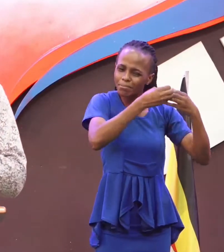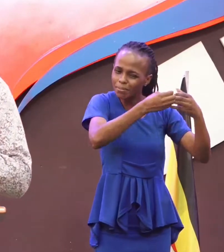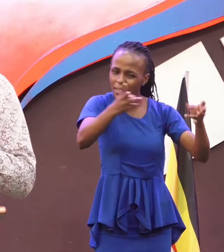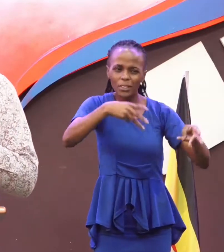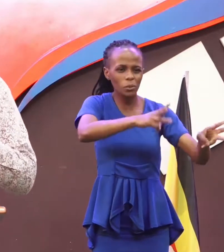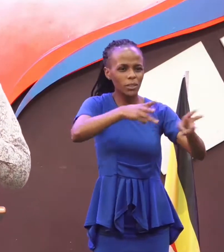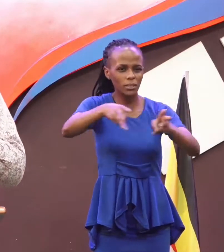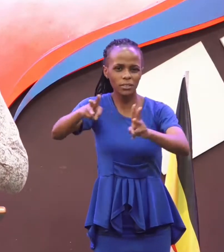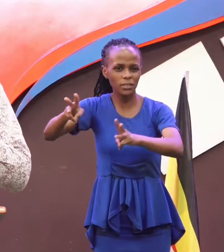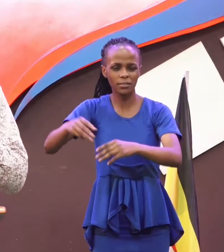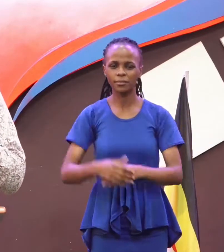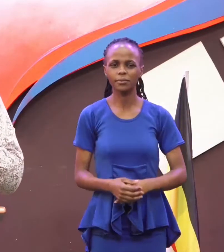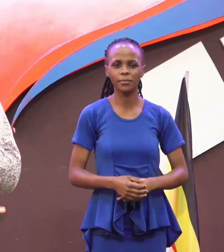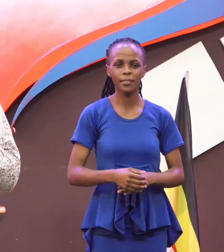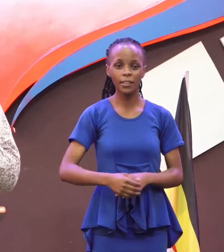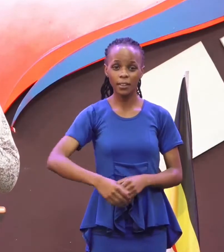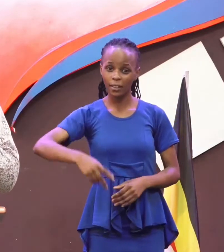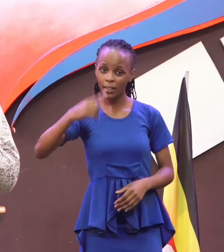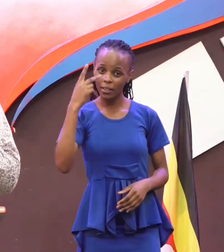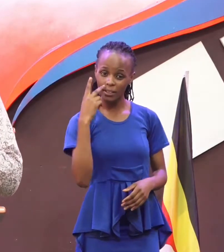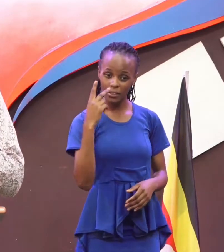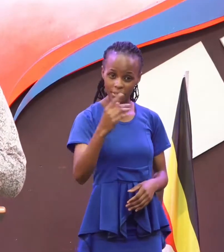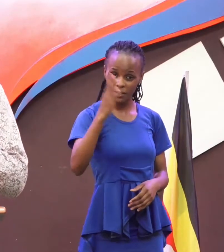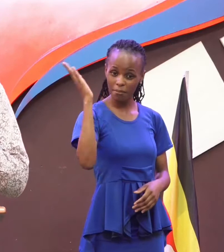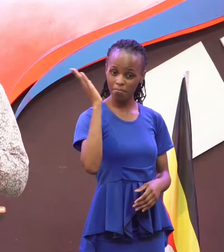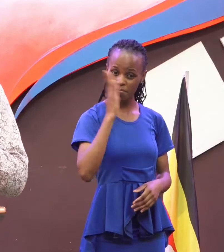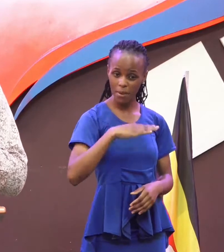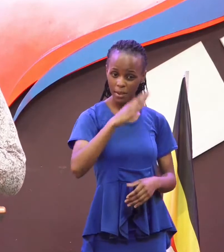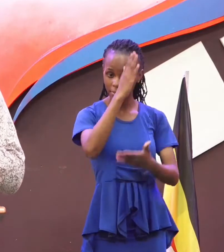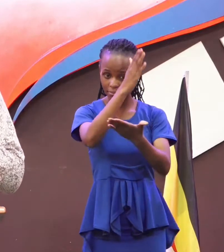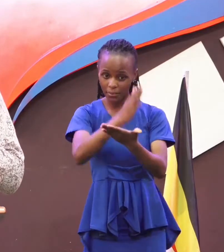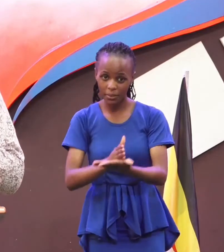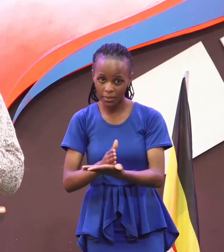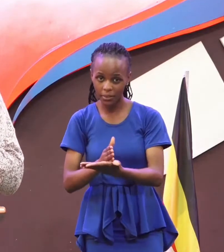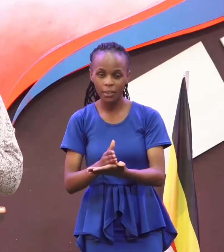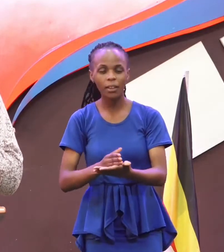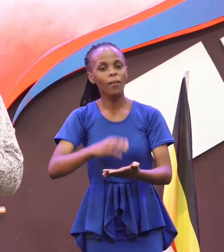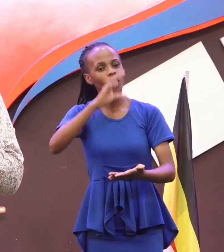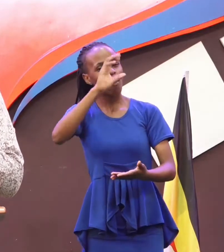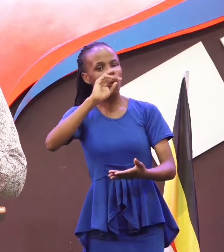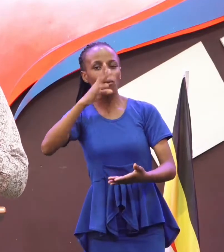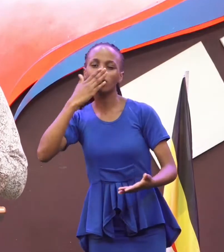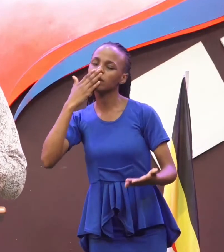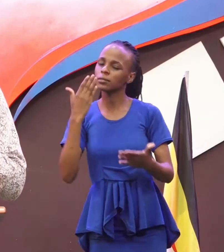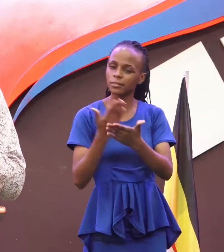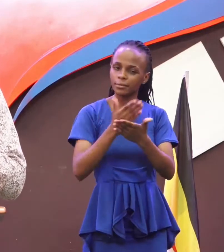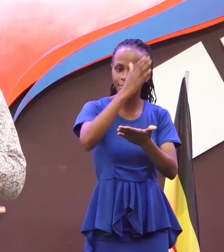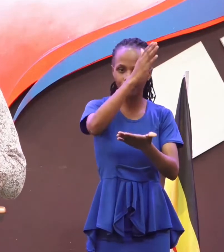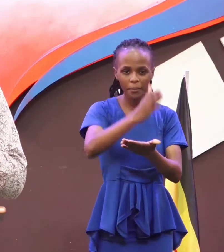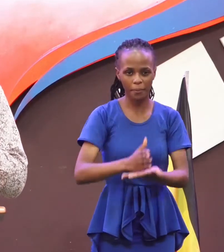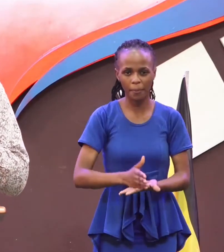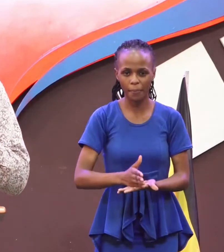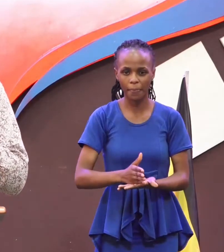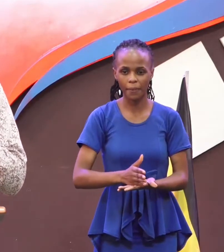it in very many ways. Alaba ludda lubi. He only sees the other side oba oludde olulungi or the good